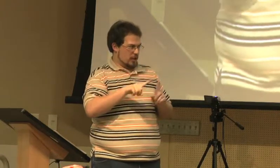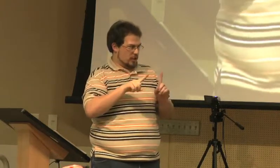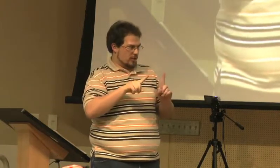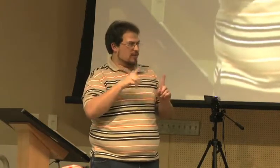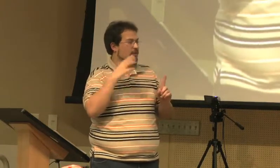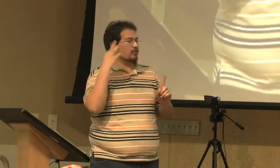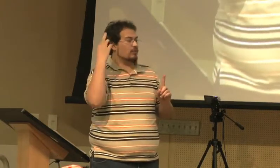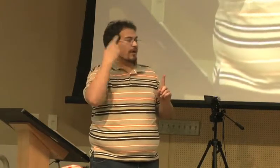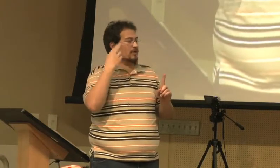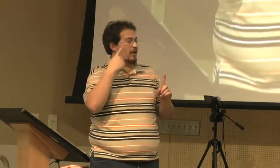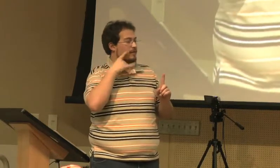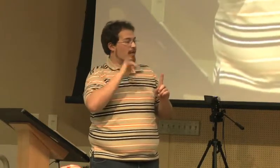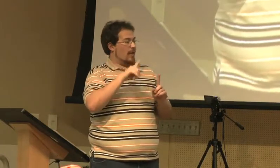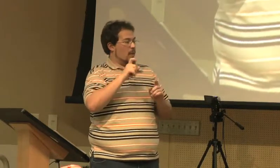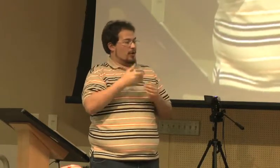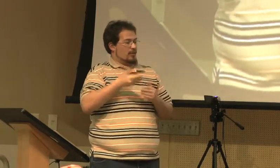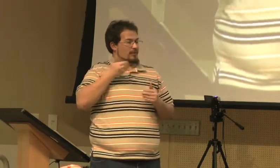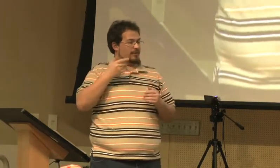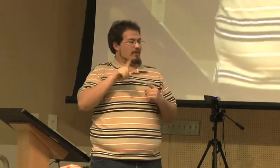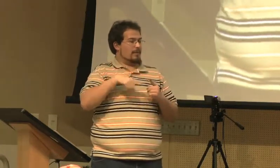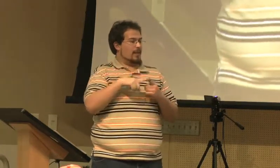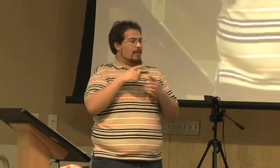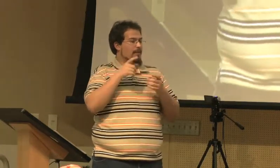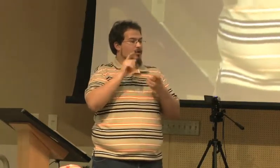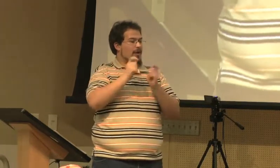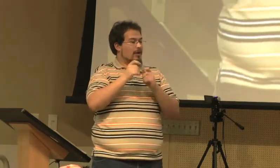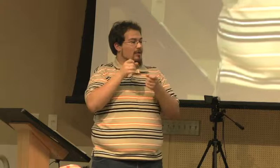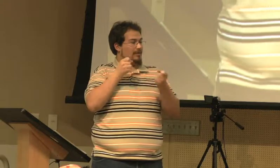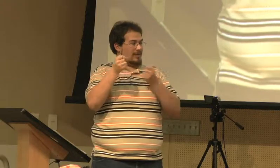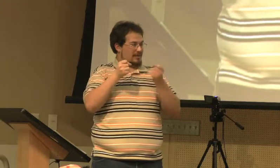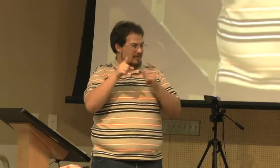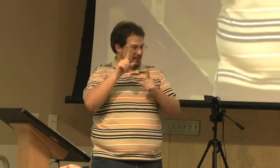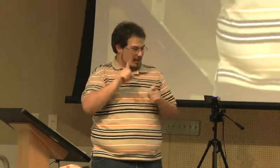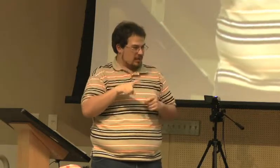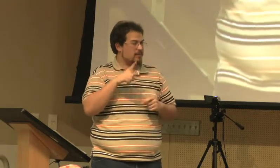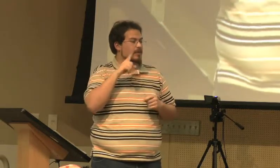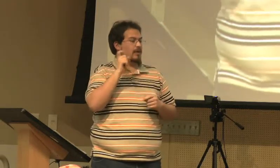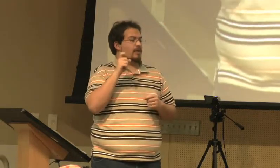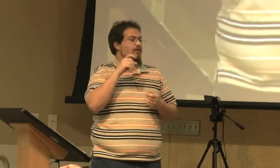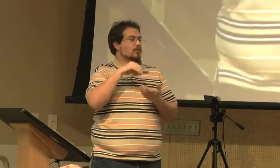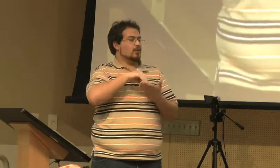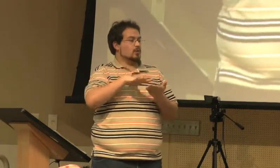Thank you. I actually know I'm going to put yes, a question.